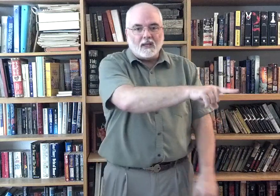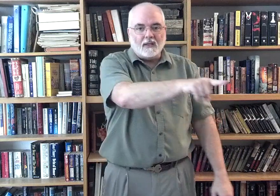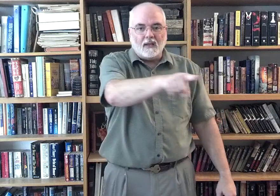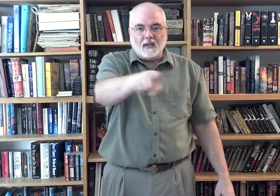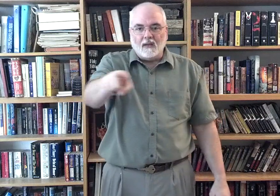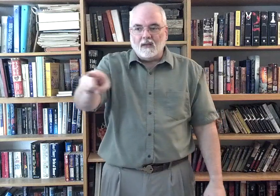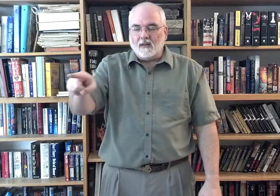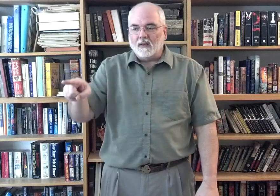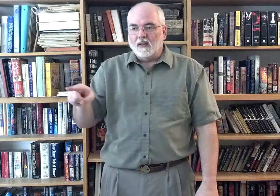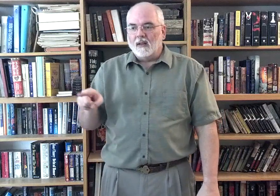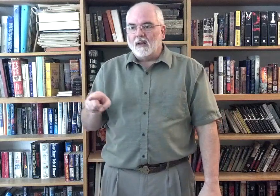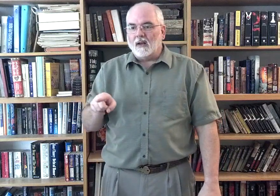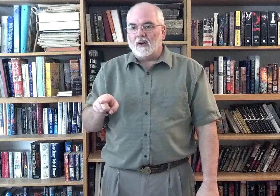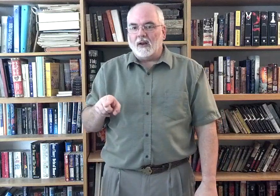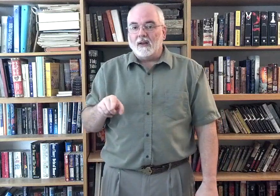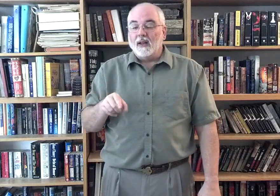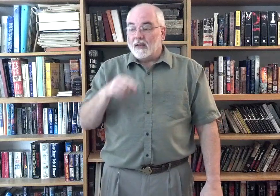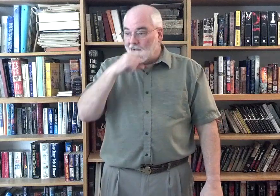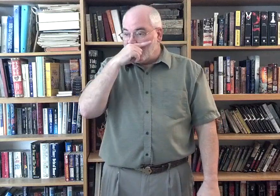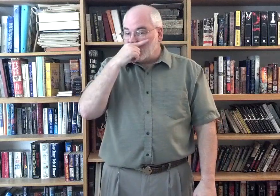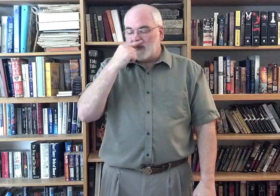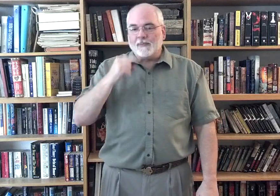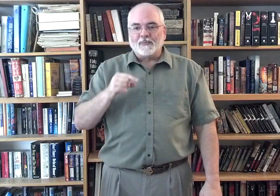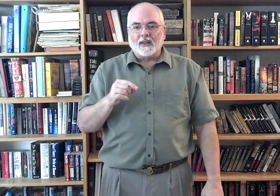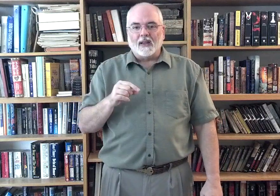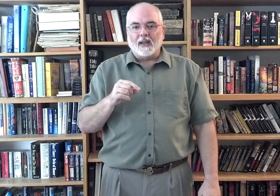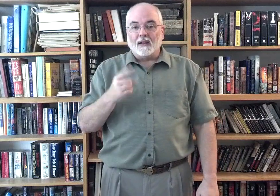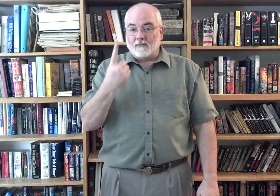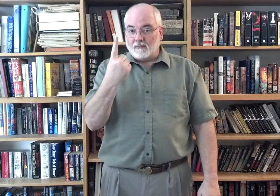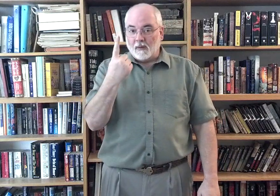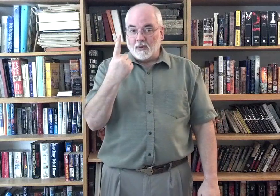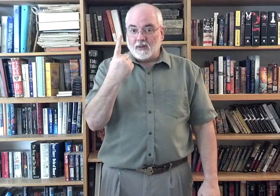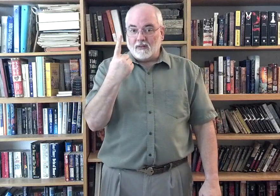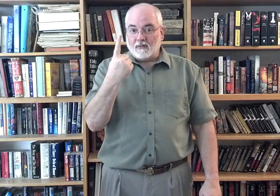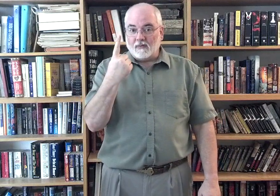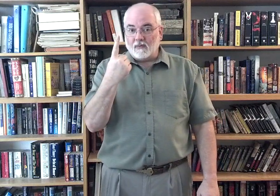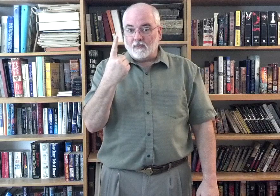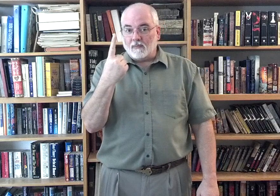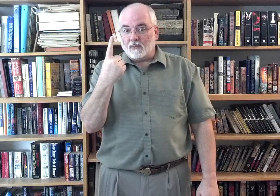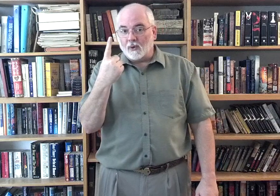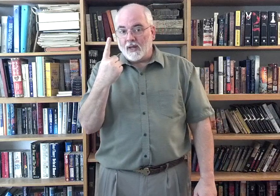ye. All right, now, remember, pronoun?